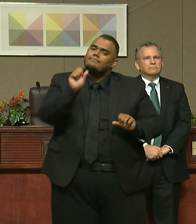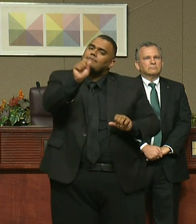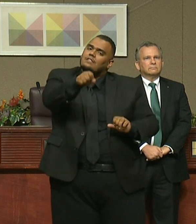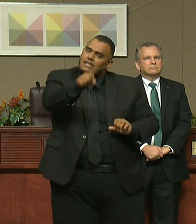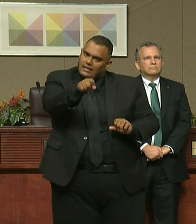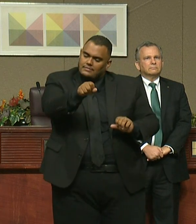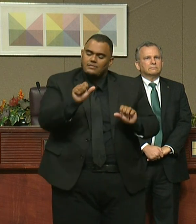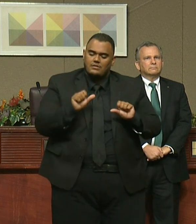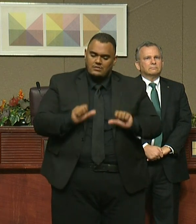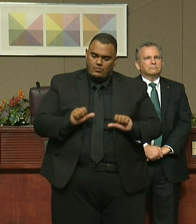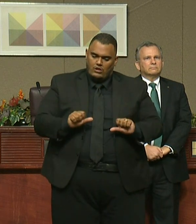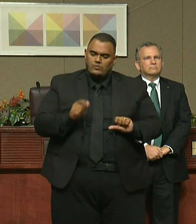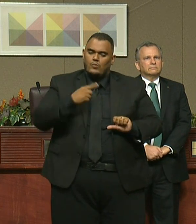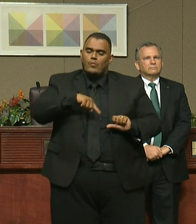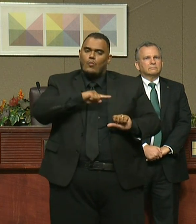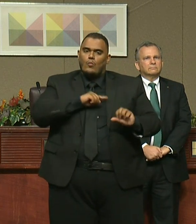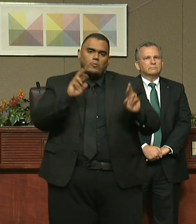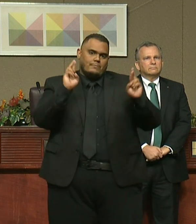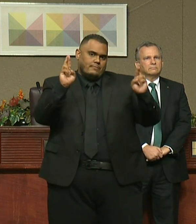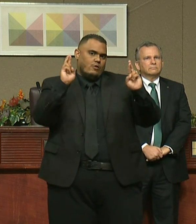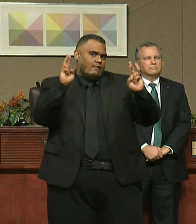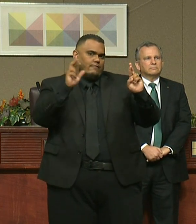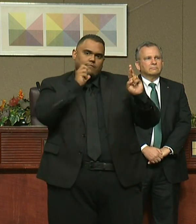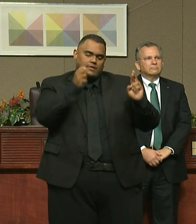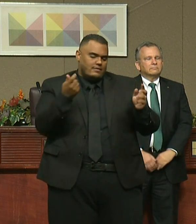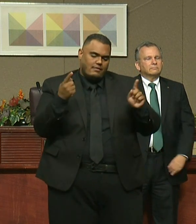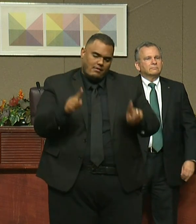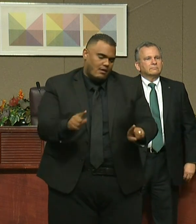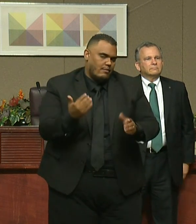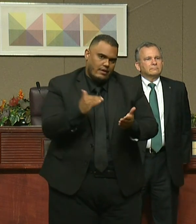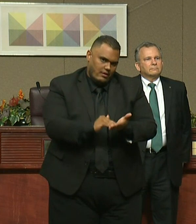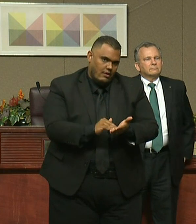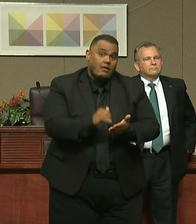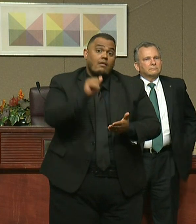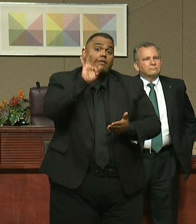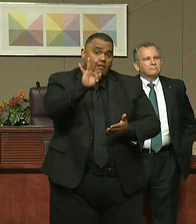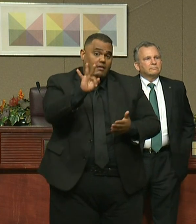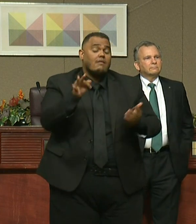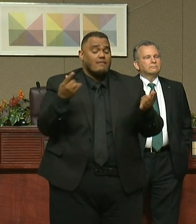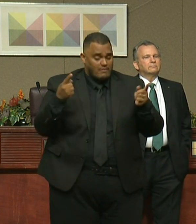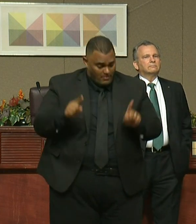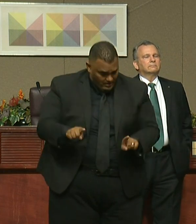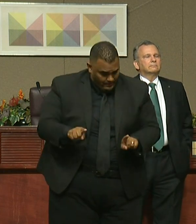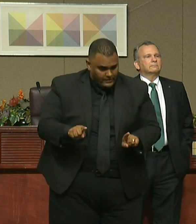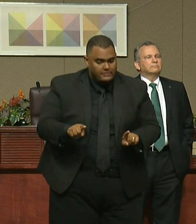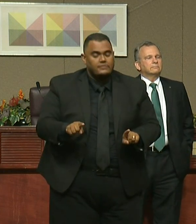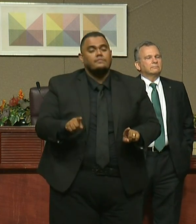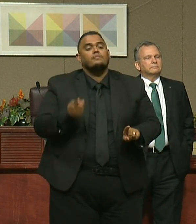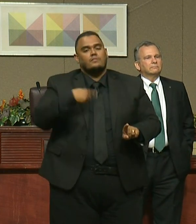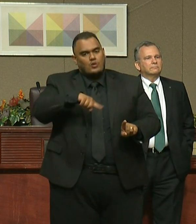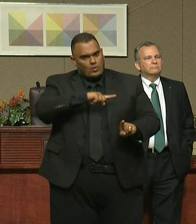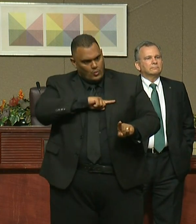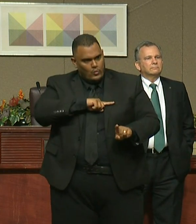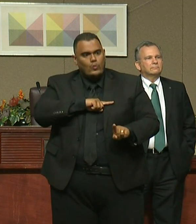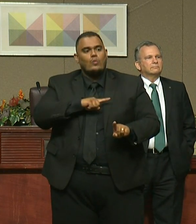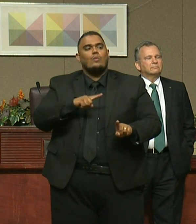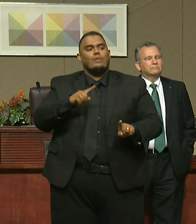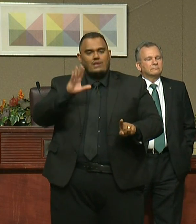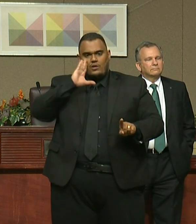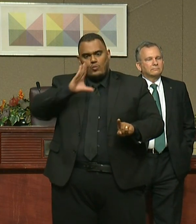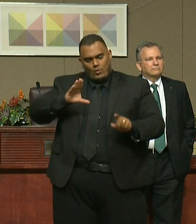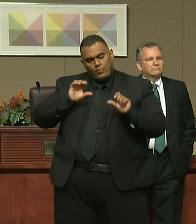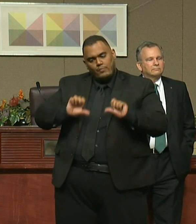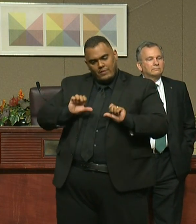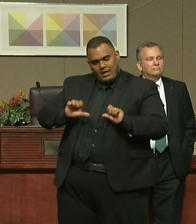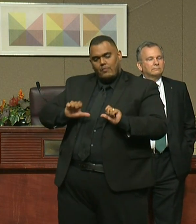and we're hopeful that that will not occur. And if it does occur, then we all will be able to, through the contact tracing that